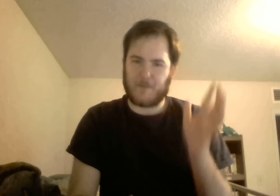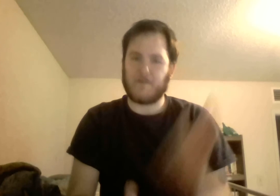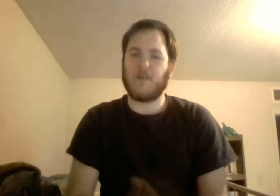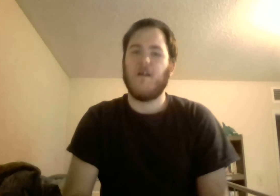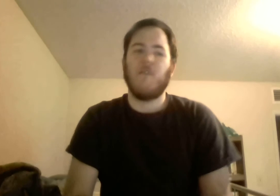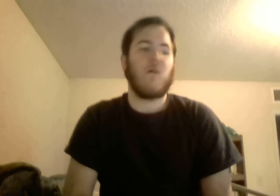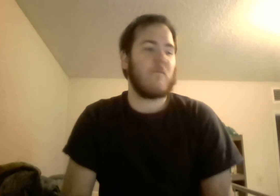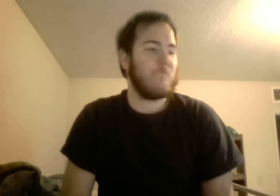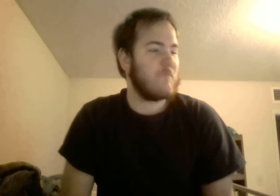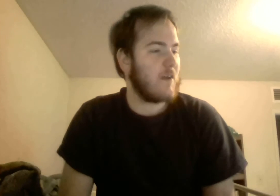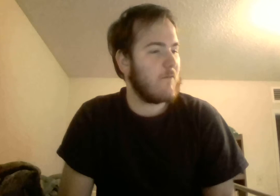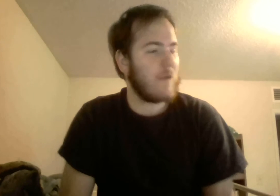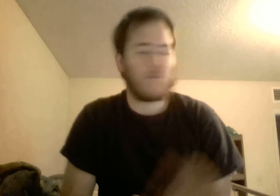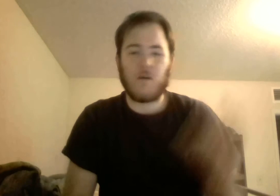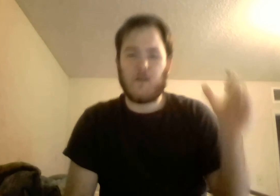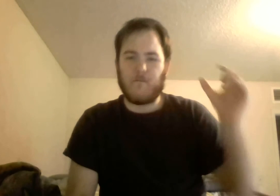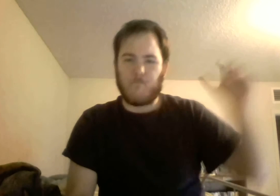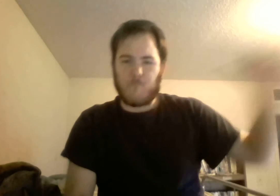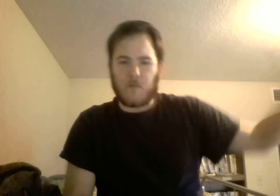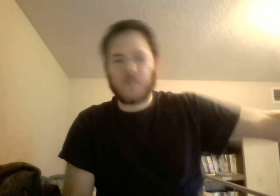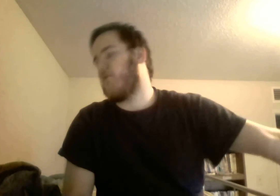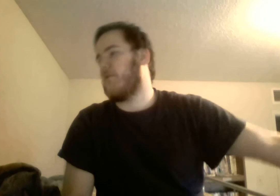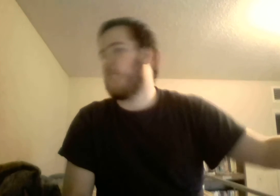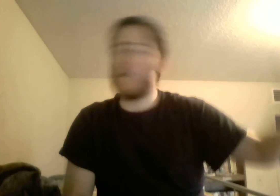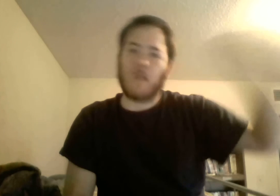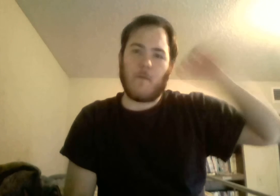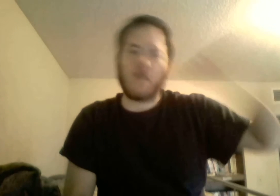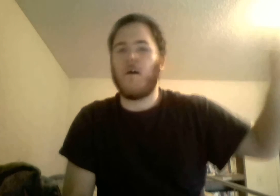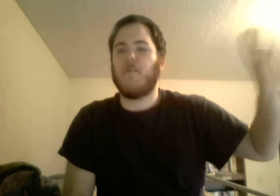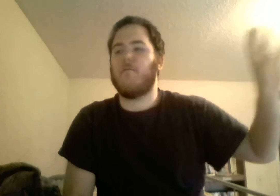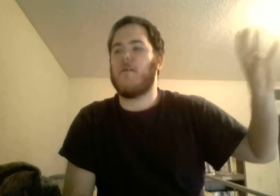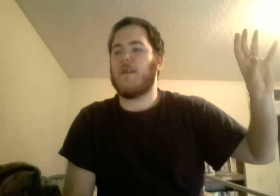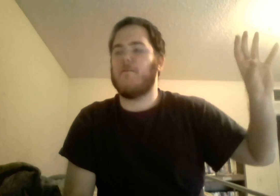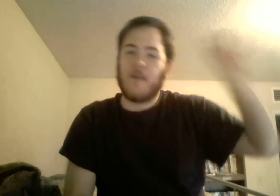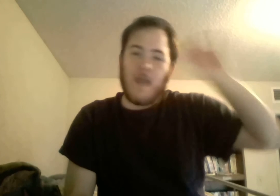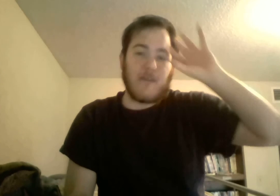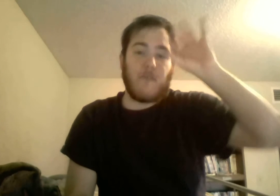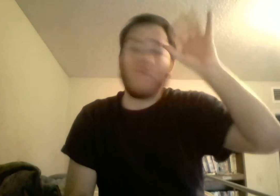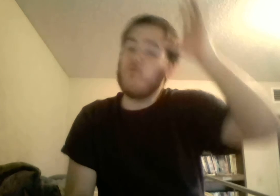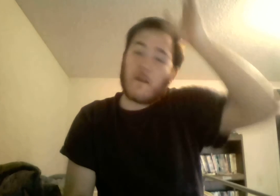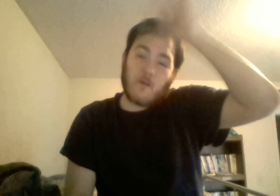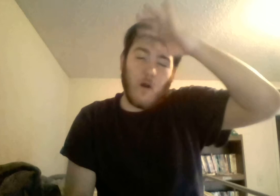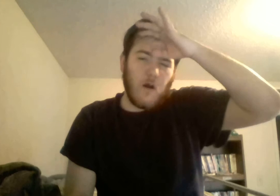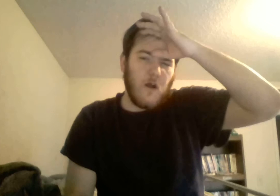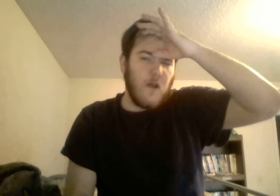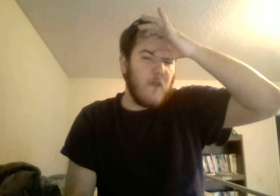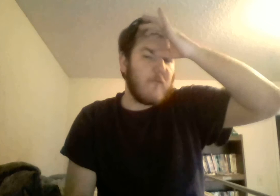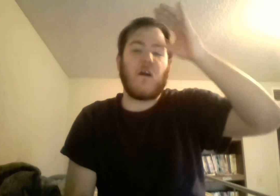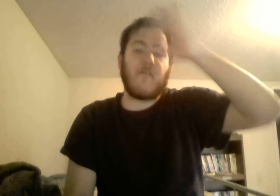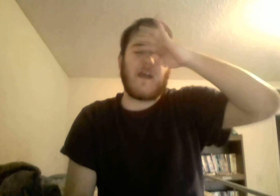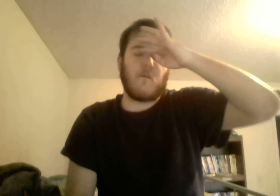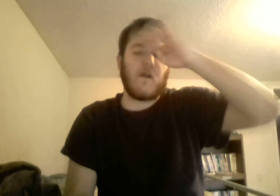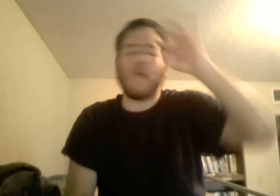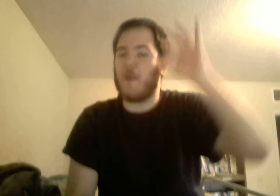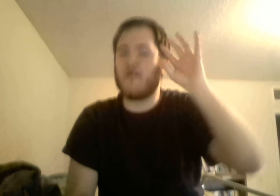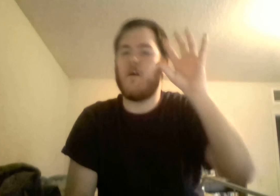like, because when I started, when I was recording with Petrov, it caught the very end of it. And when I saw that, I caught that, come out, but I saw